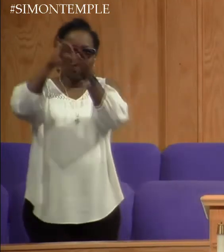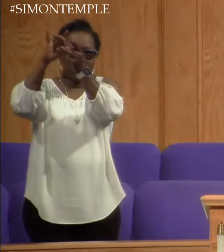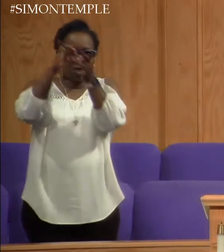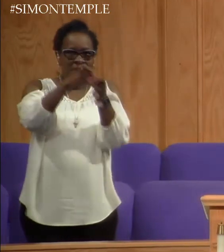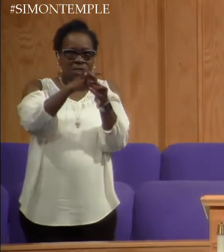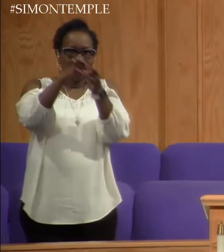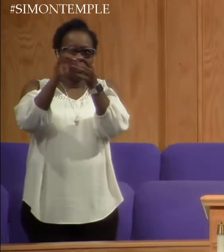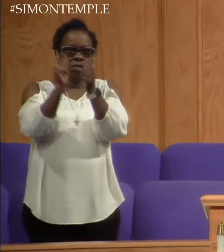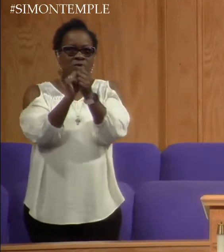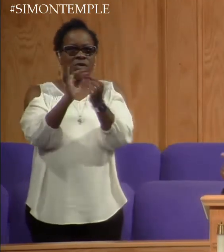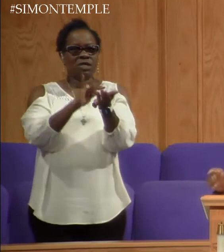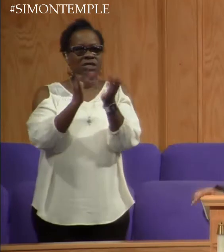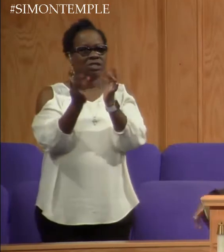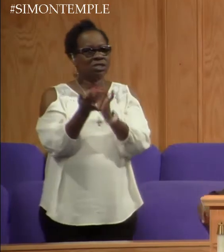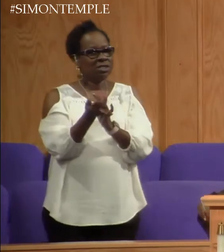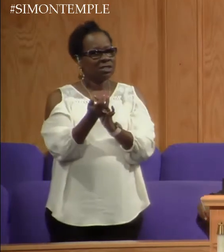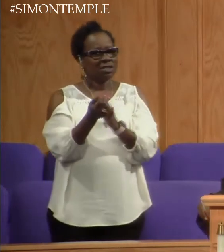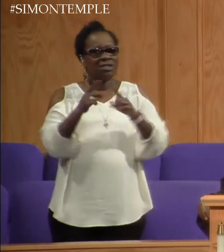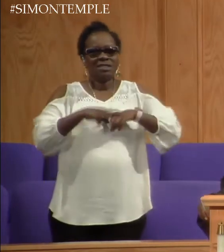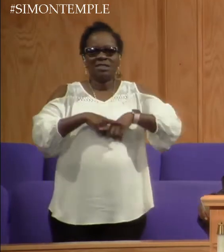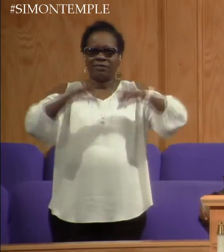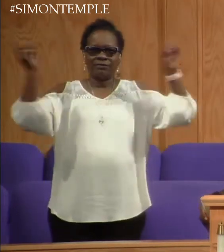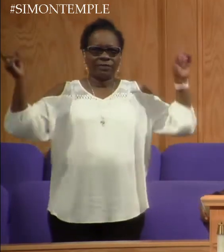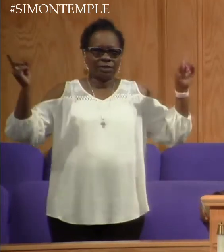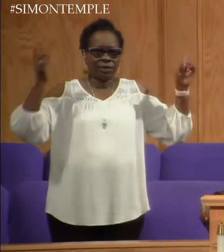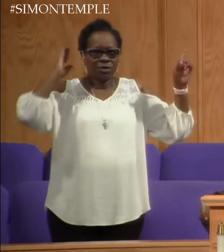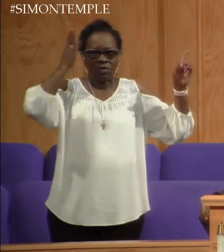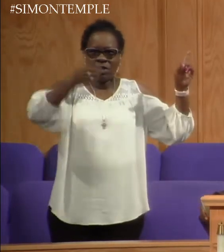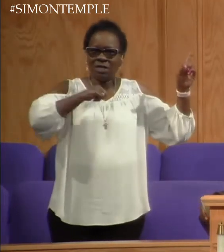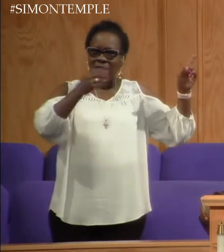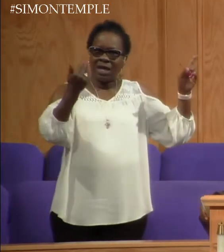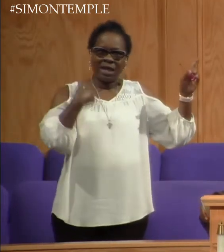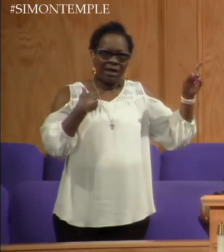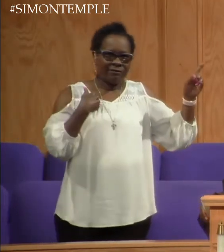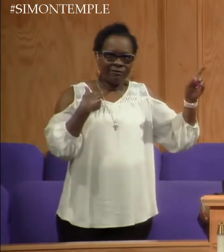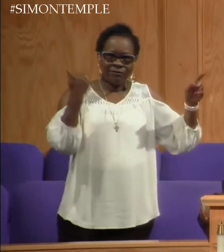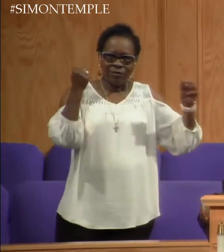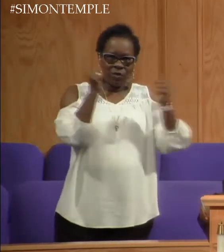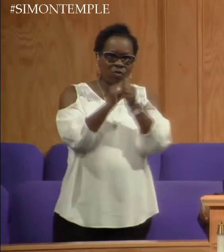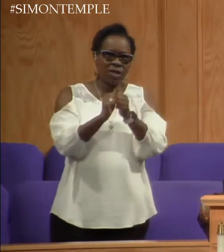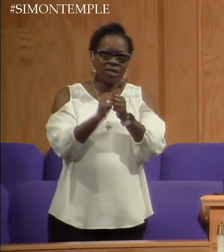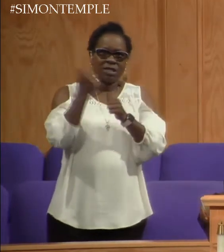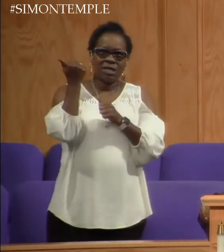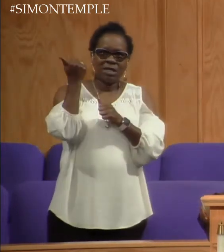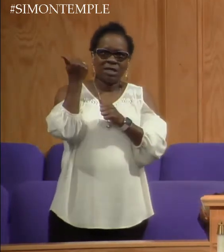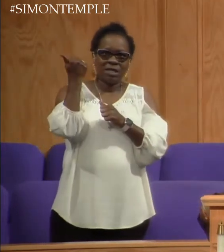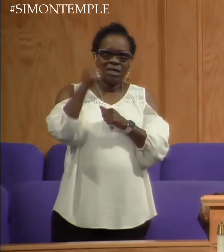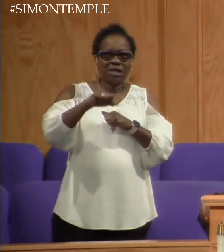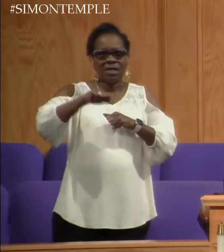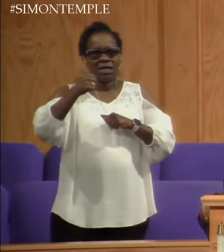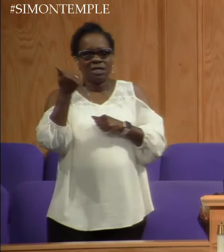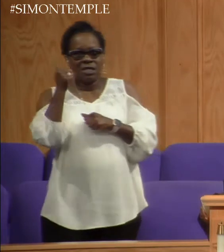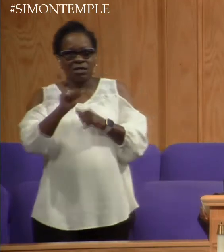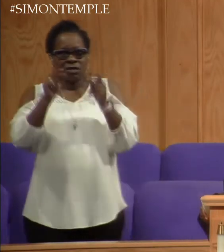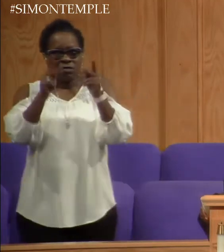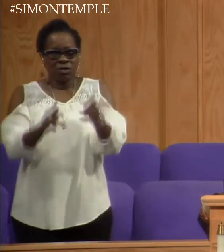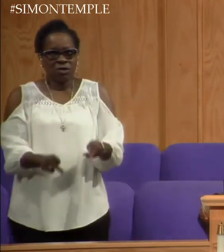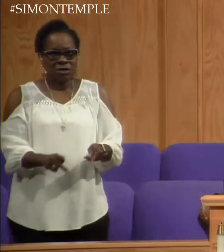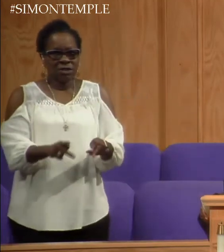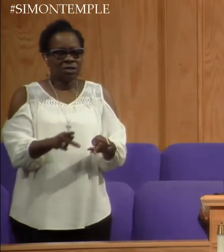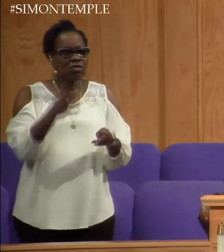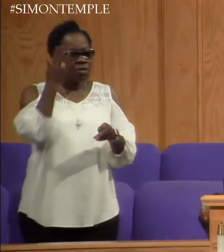other relationship that you're going to ever have. God has a unique kind of love for you. You see, God is